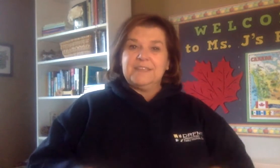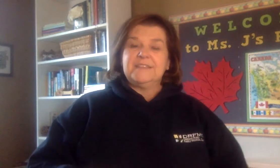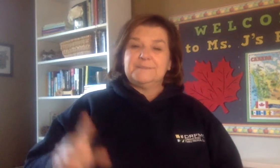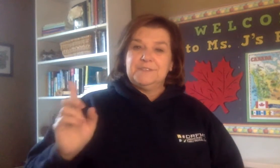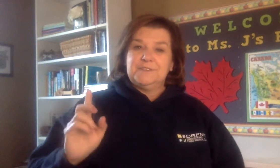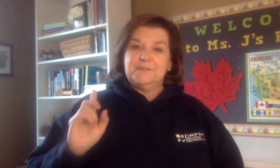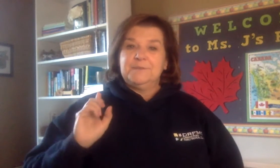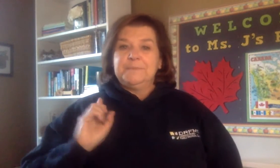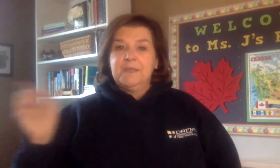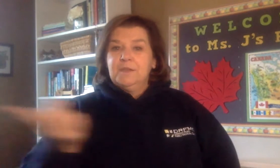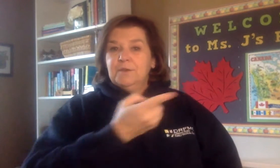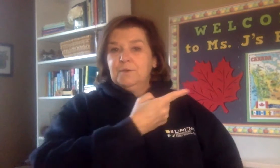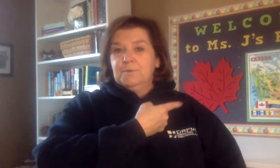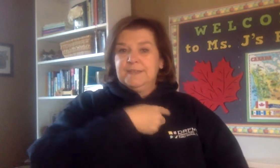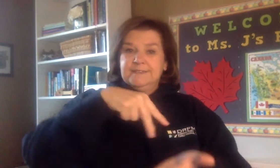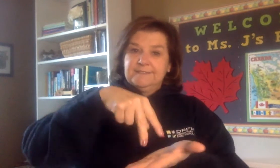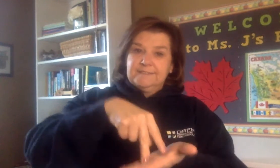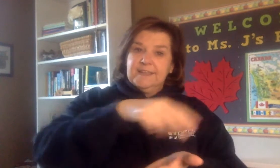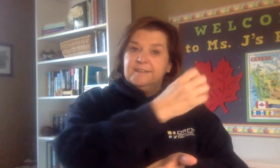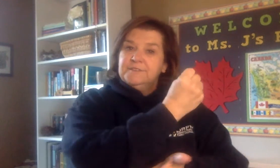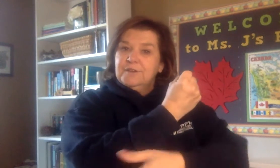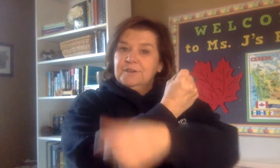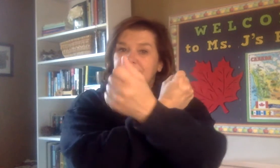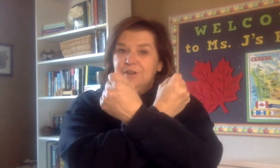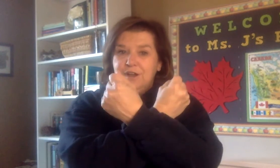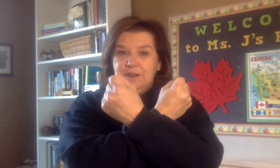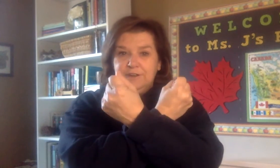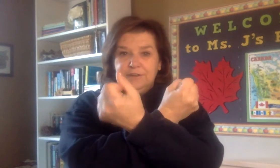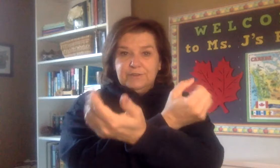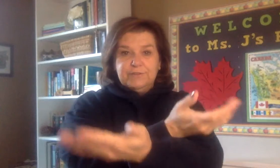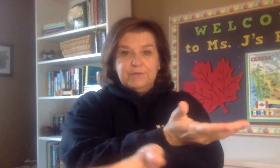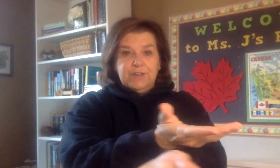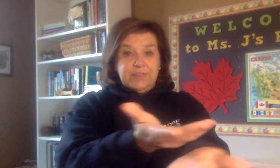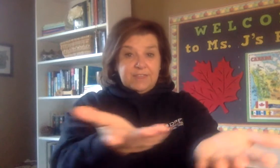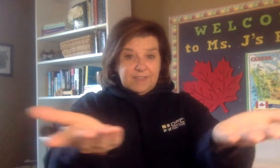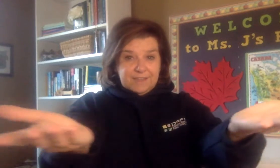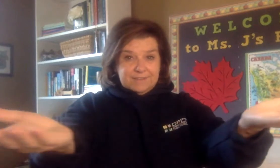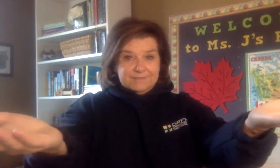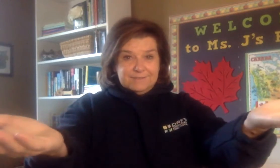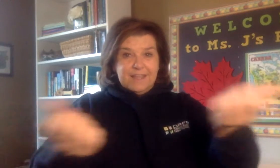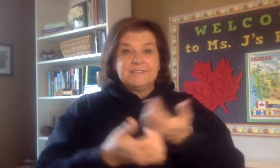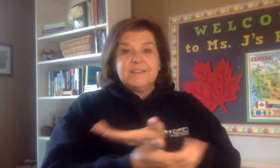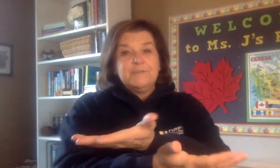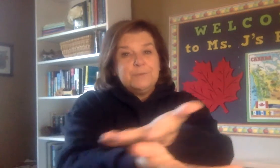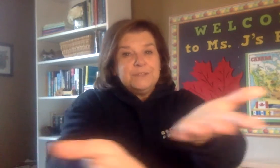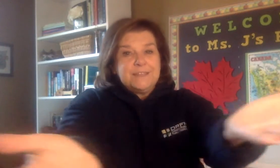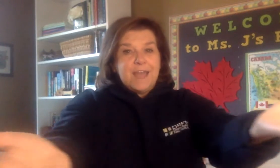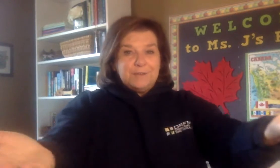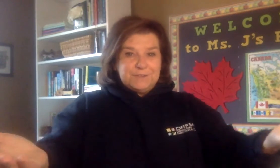is we stand on guard for thee. And it's kind of pointing out